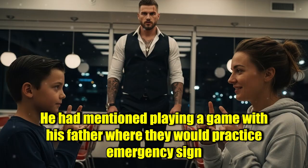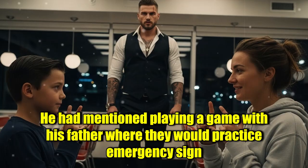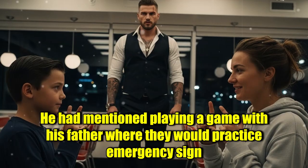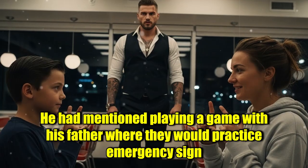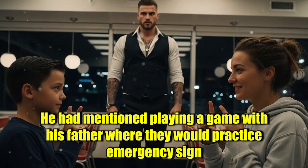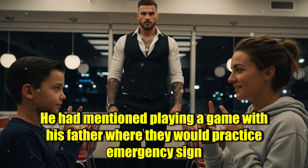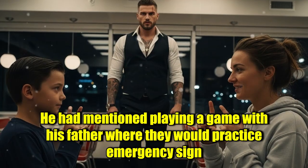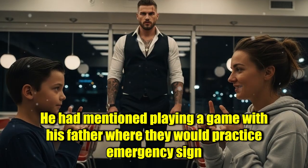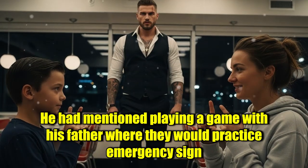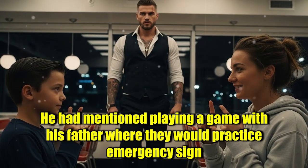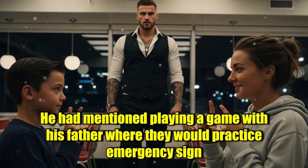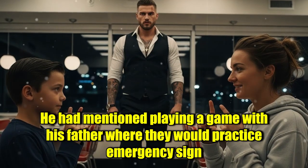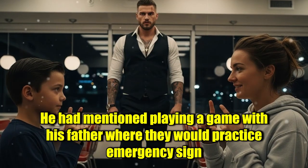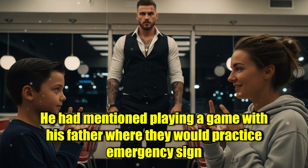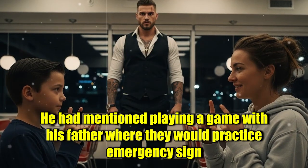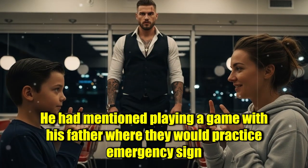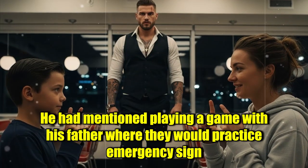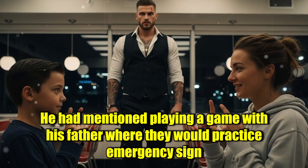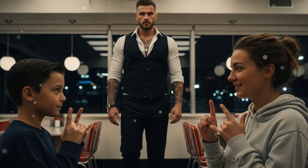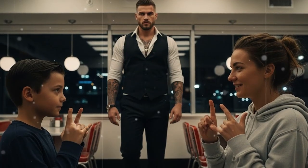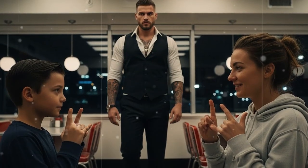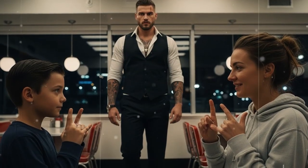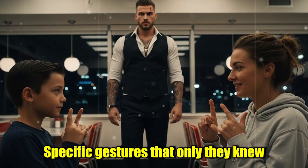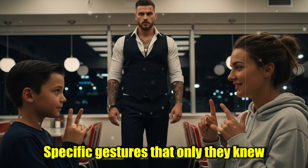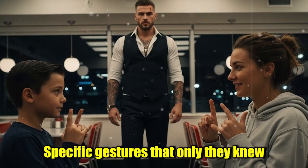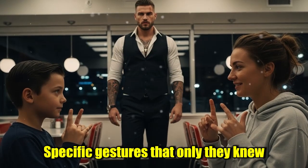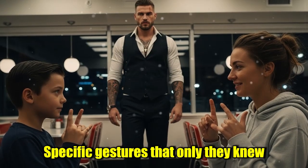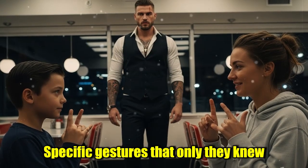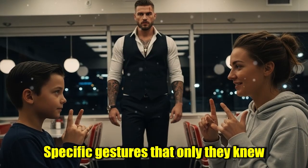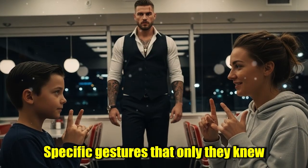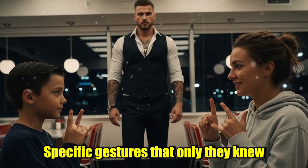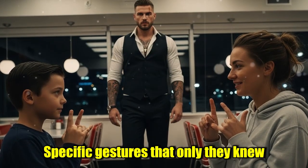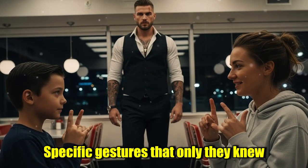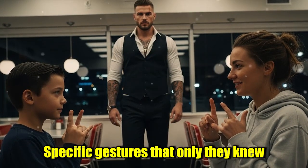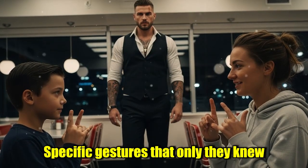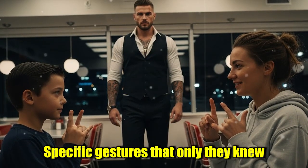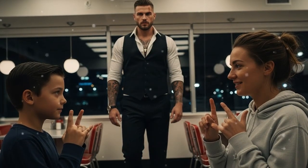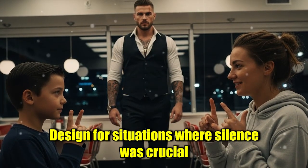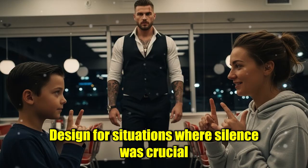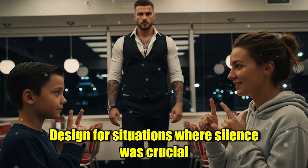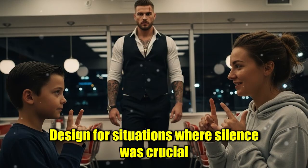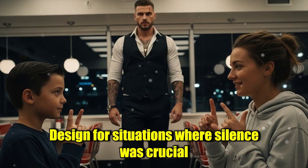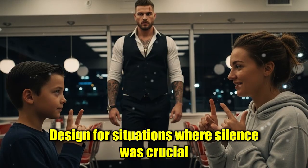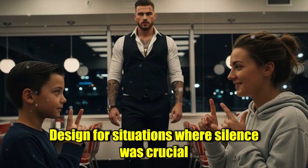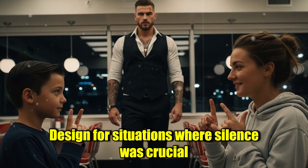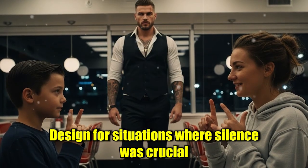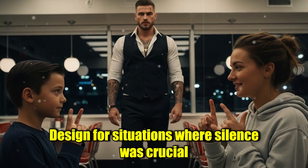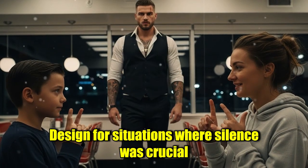game with his father where they would practice emergency signs, specific gestures that only they knew, designed for situations where